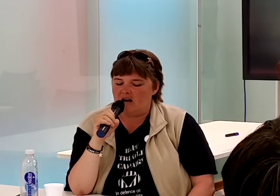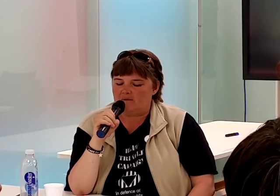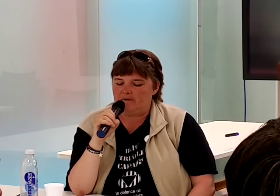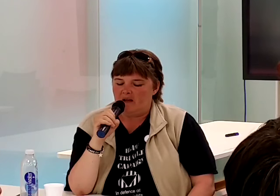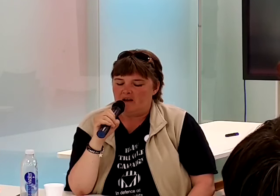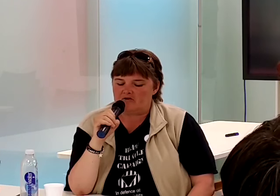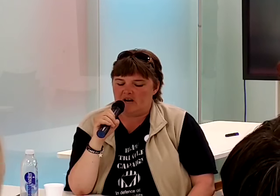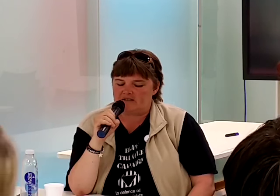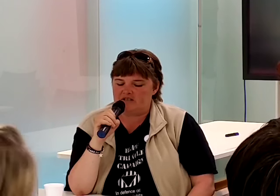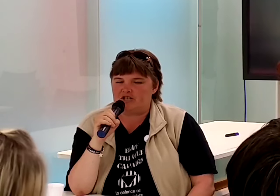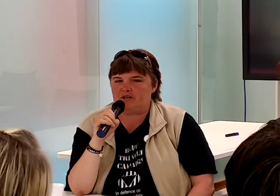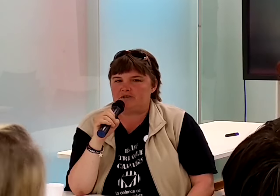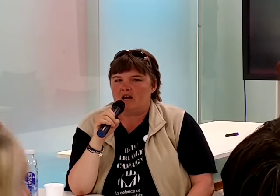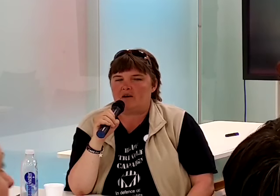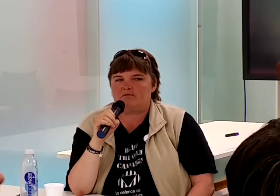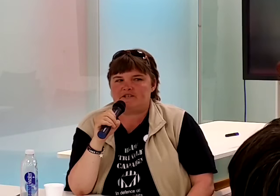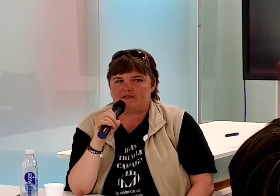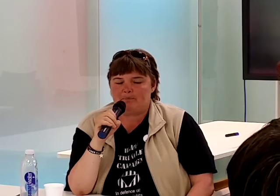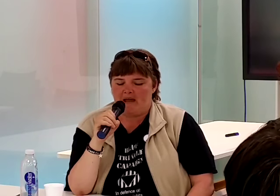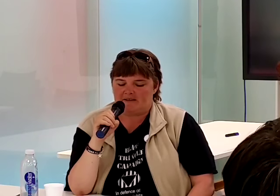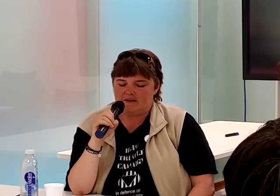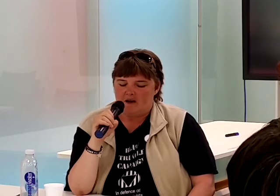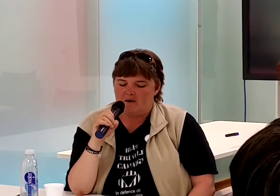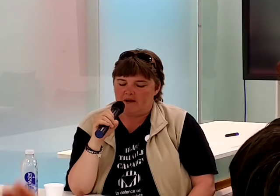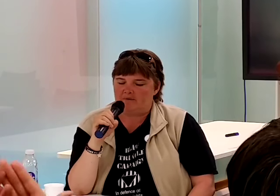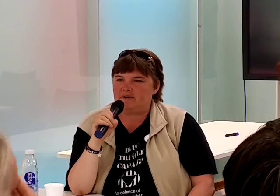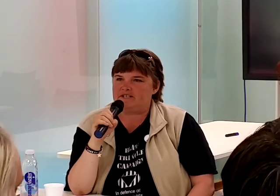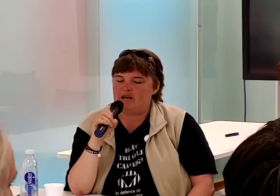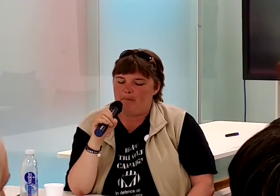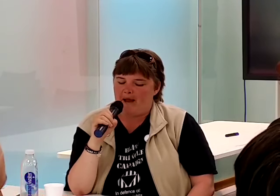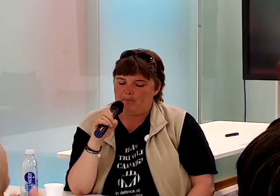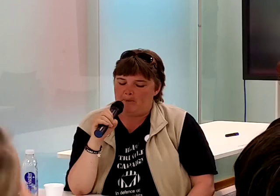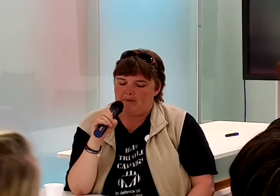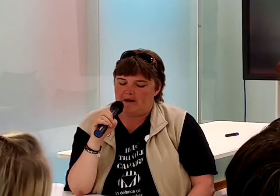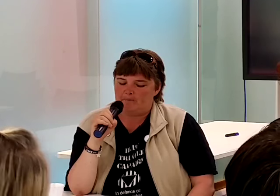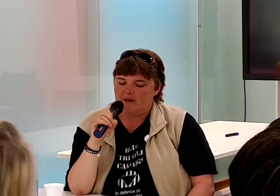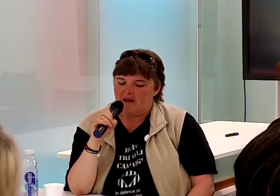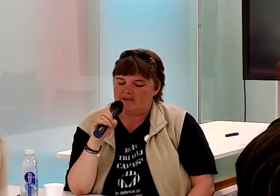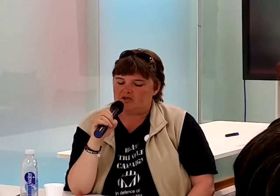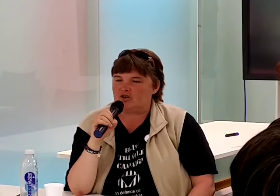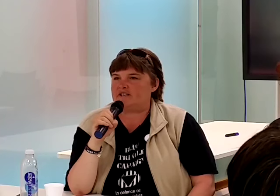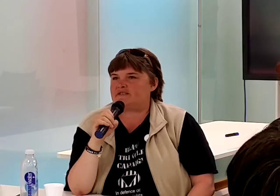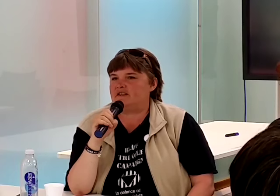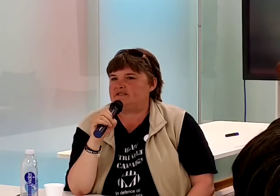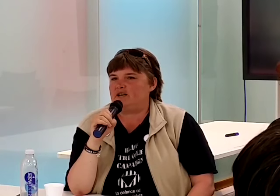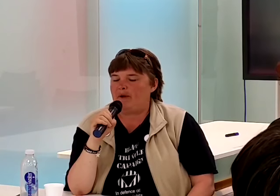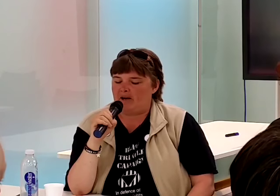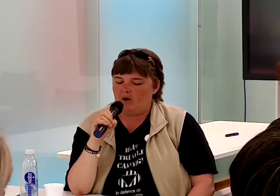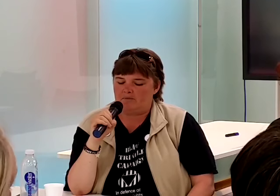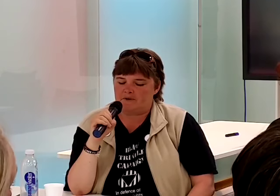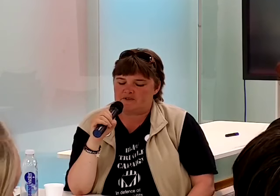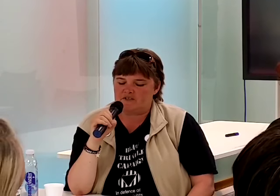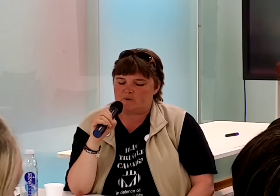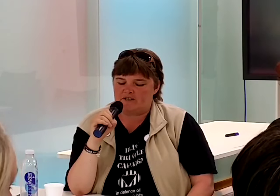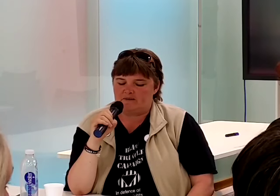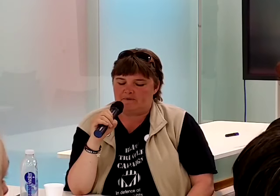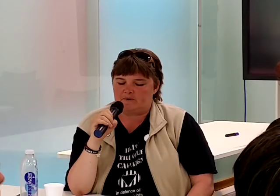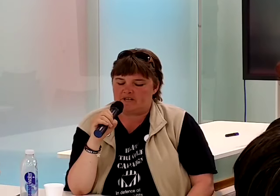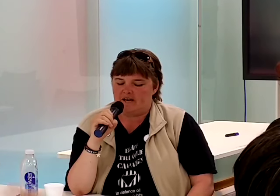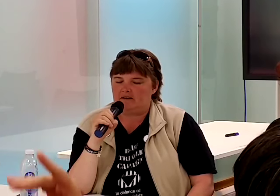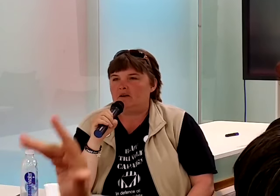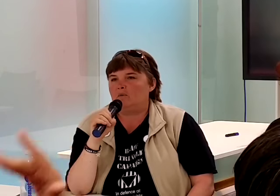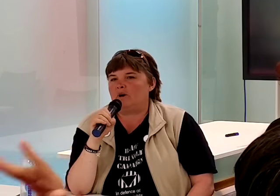earned the love, gratitude and respect of every DPAC member, and addressed the DPAC conference